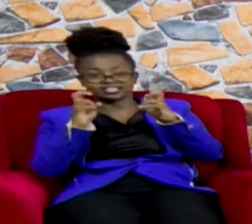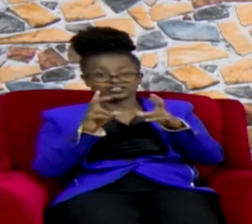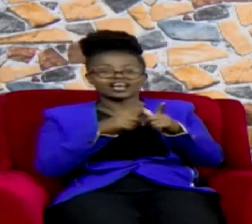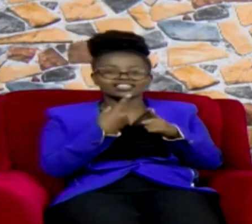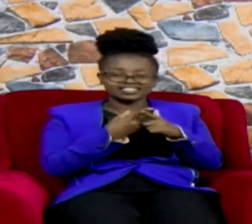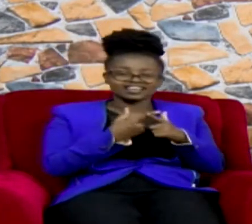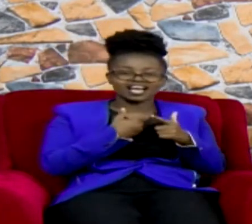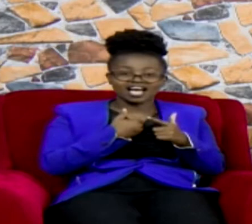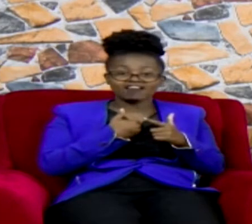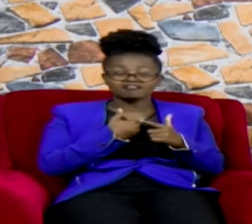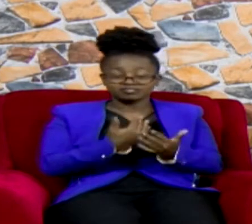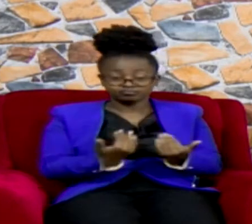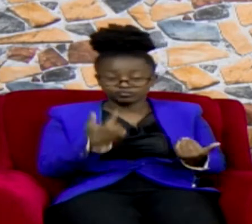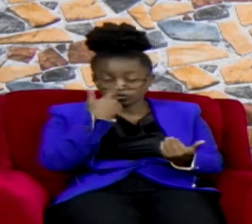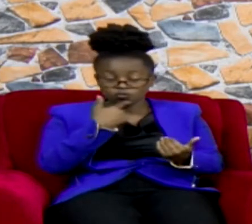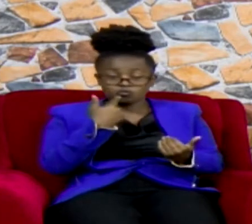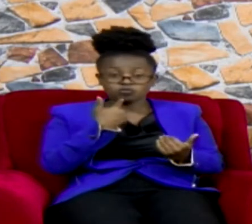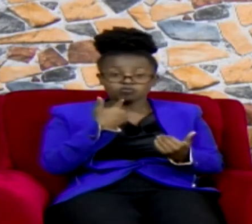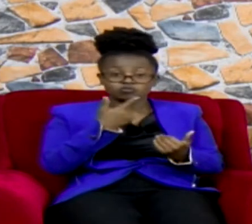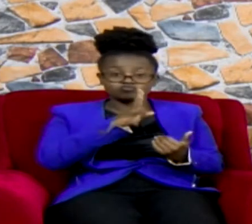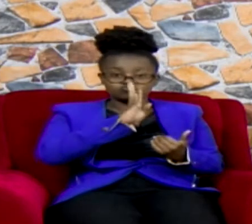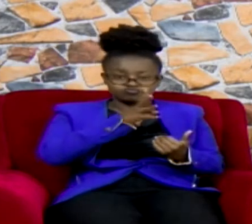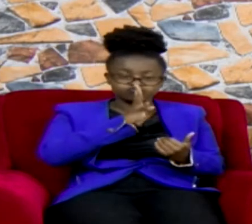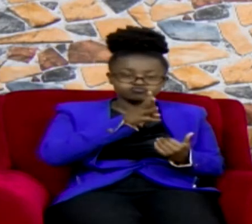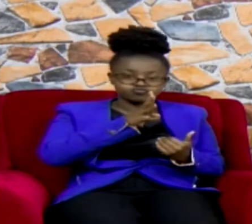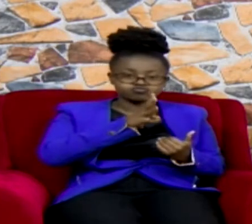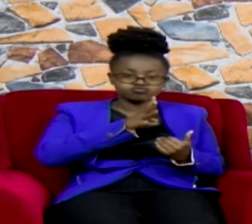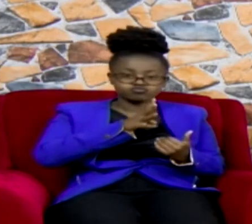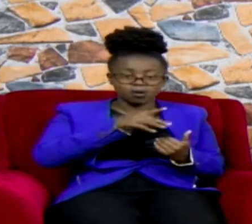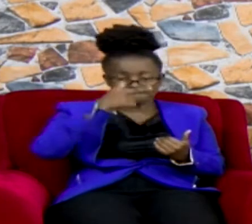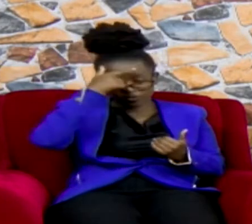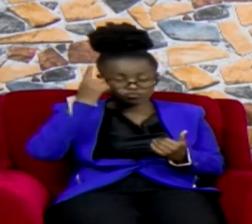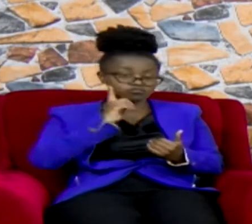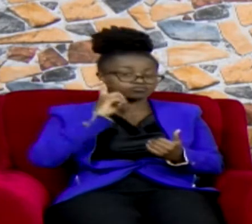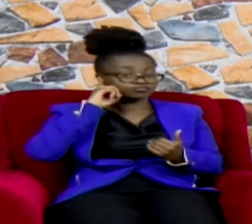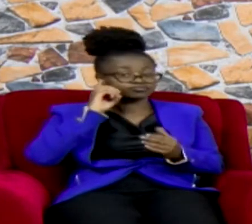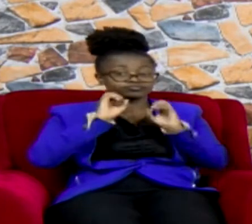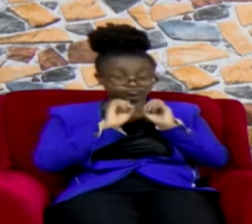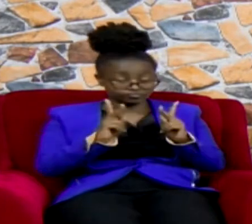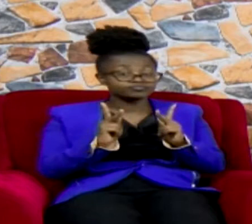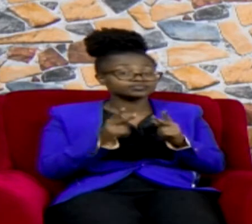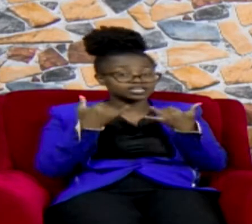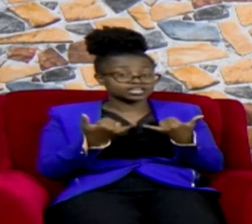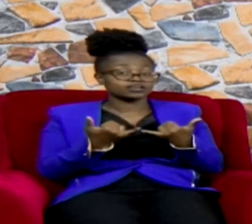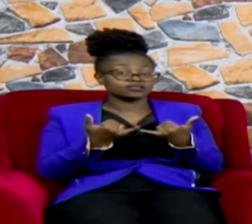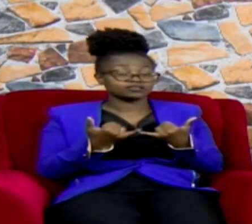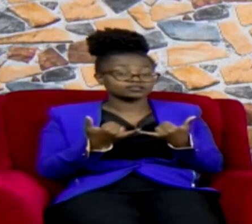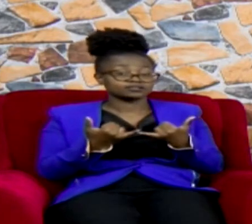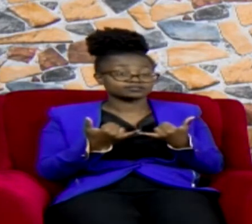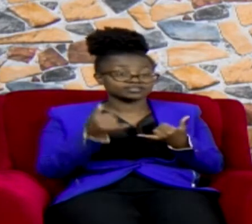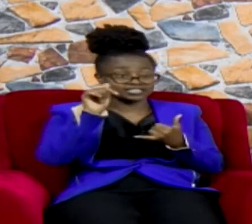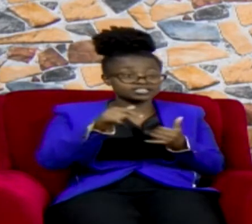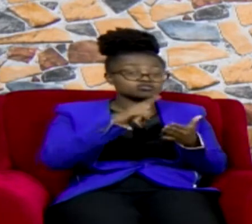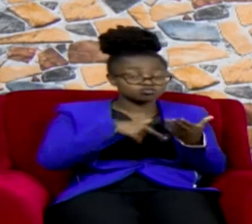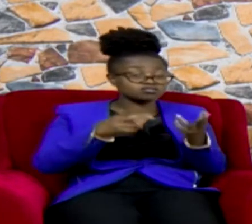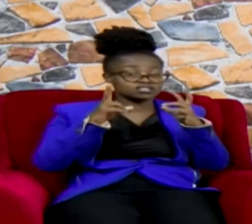with language delay or speech delay because of the hearing impairment. Okay. Yes. So once we've ascertained that, okay, this is